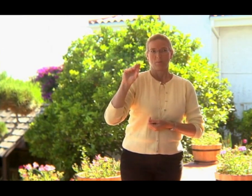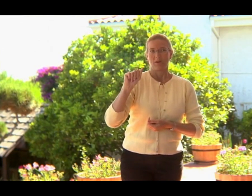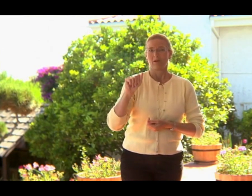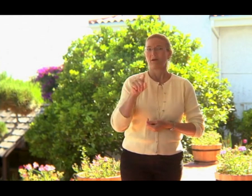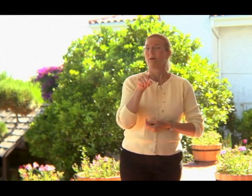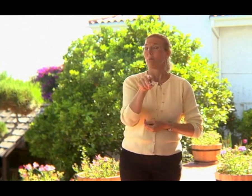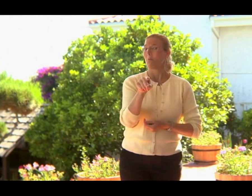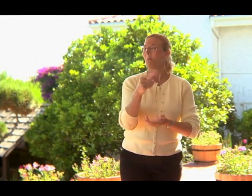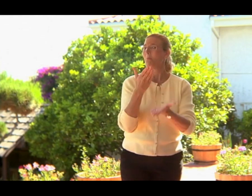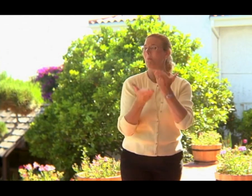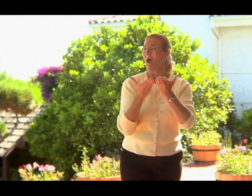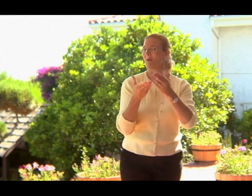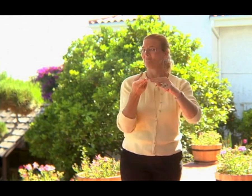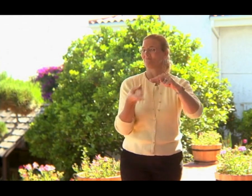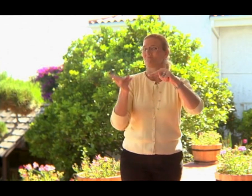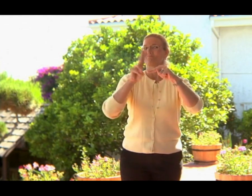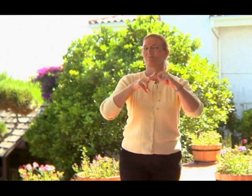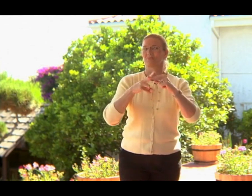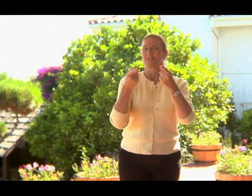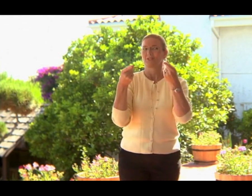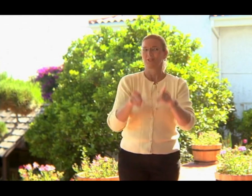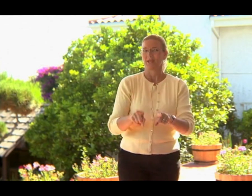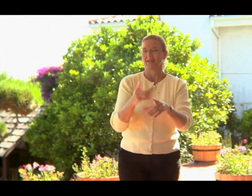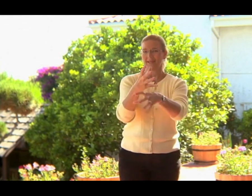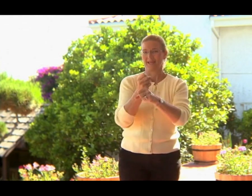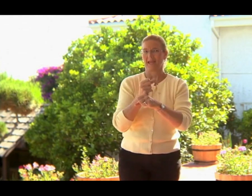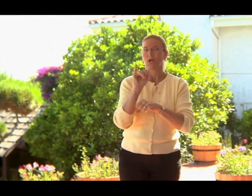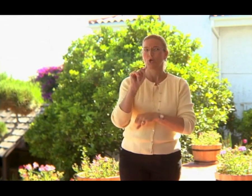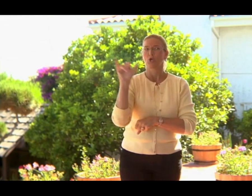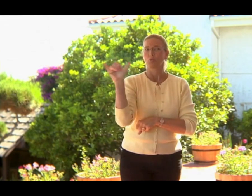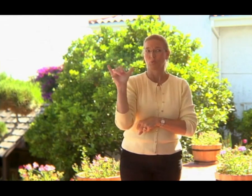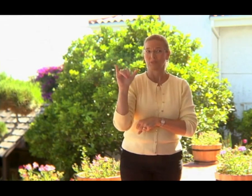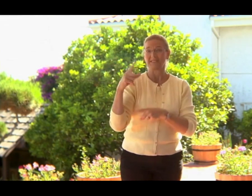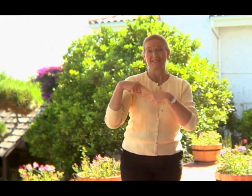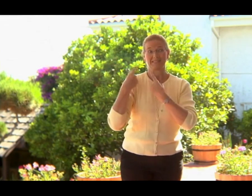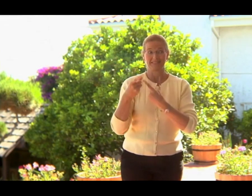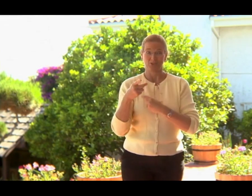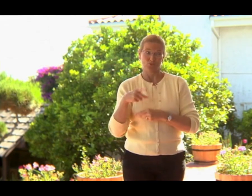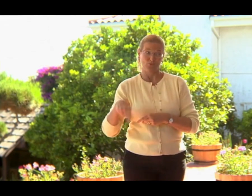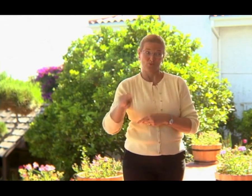if anyone in your family has melanoma, then you might have a higher chance of getting it too.